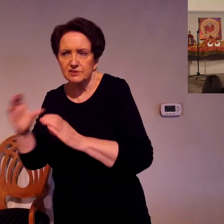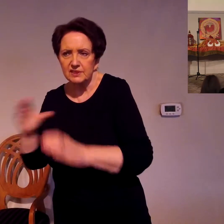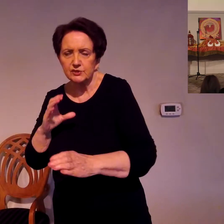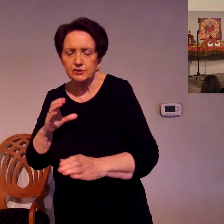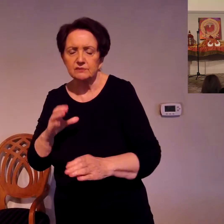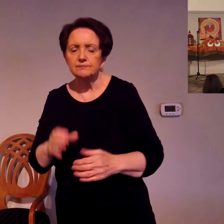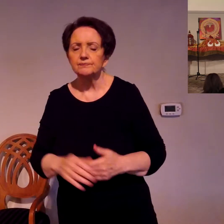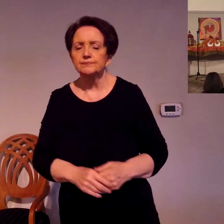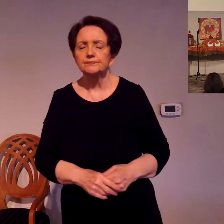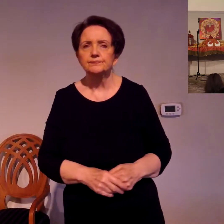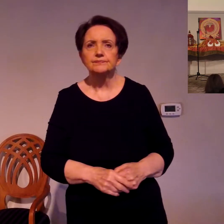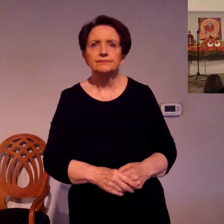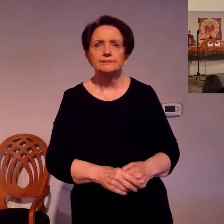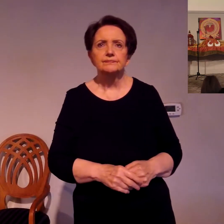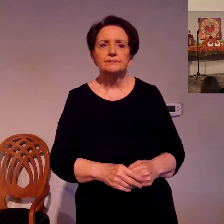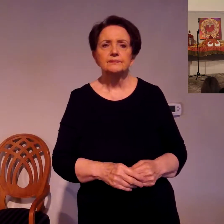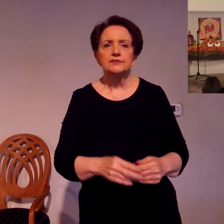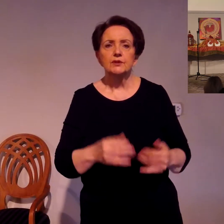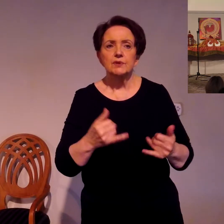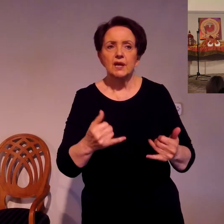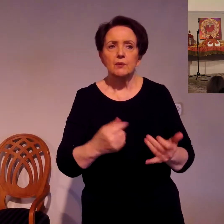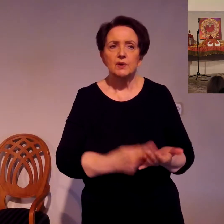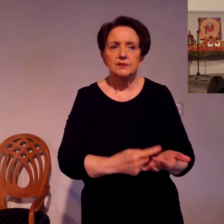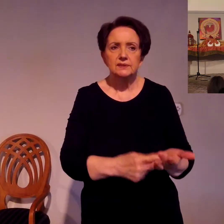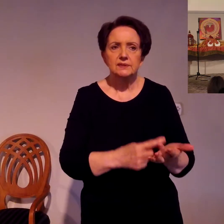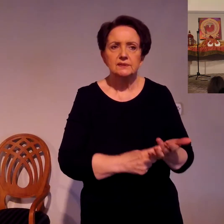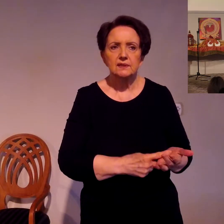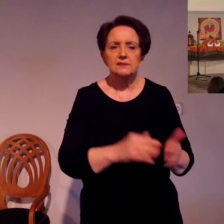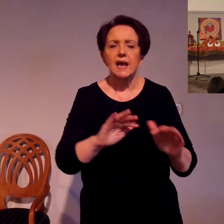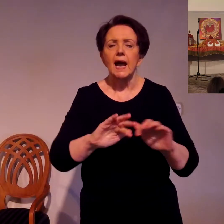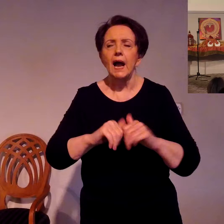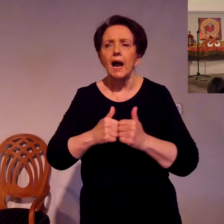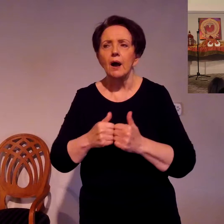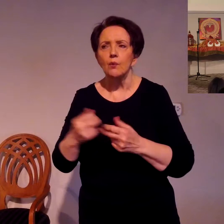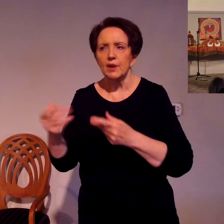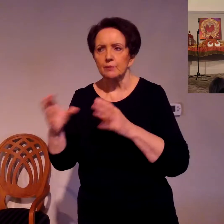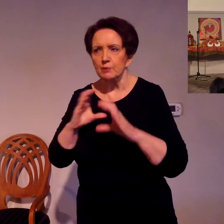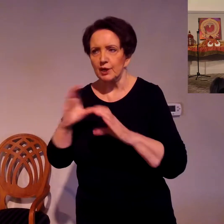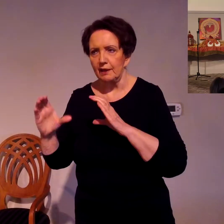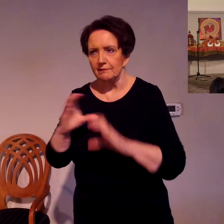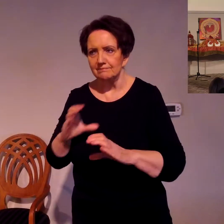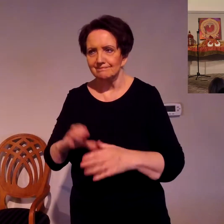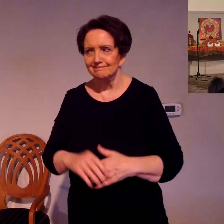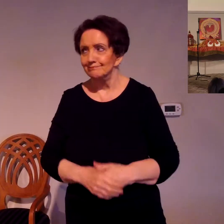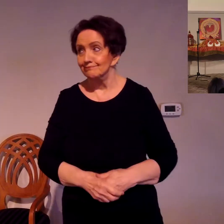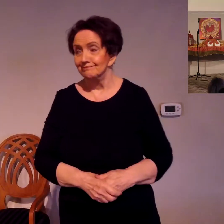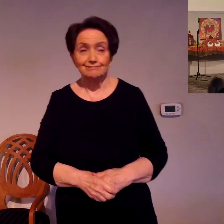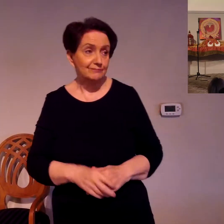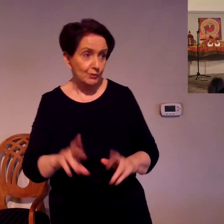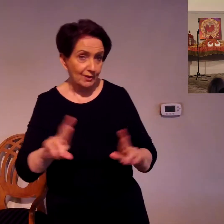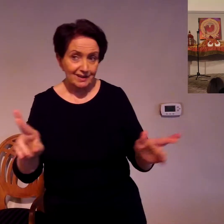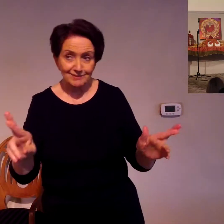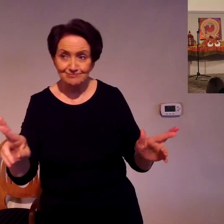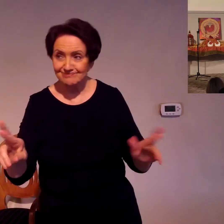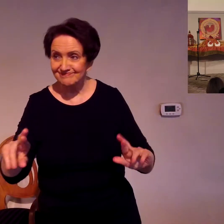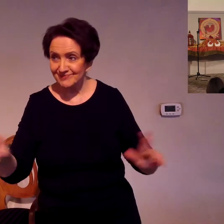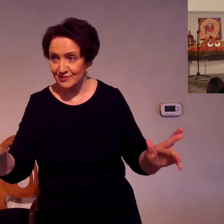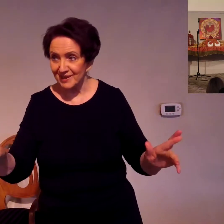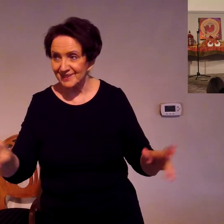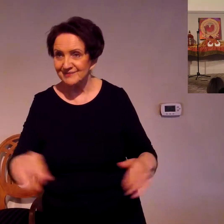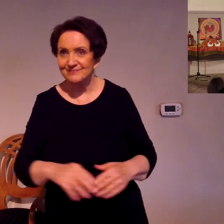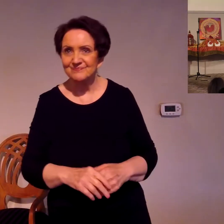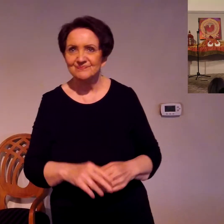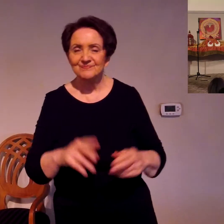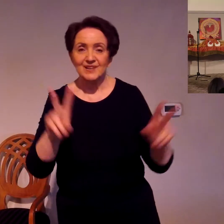now we have to talk about how we communicate. Okay, are you ready? This is